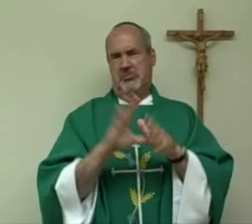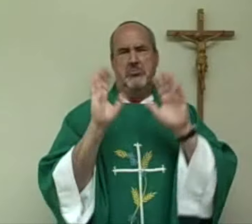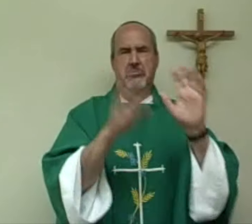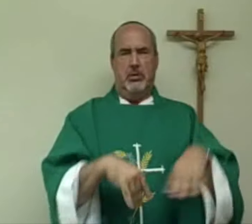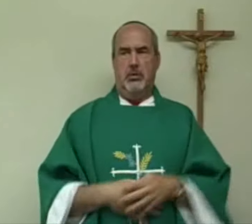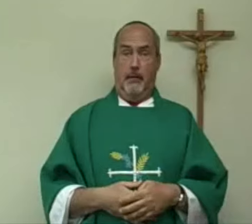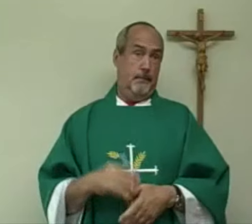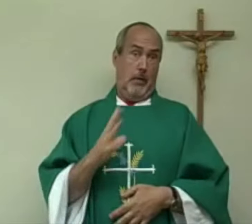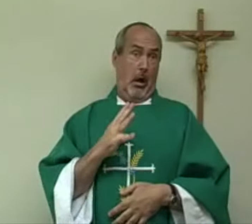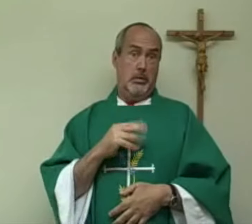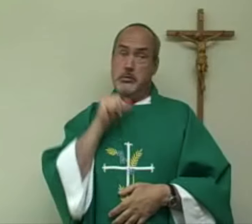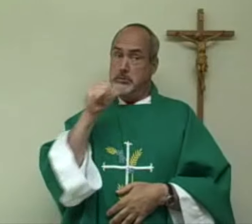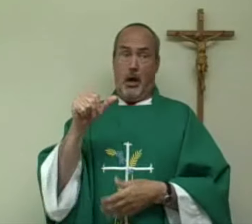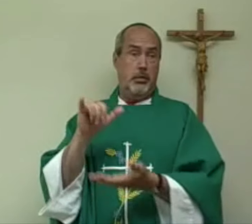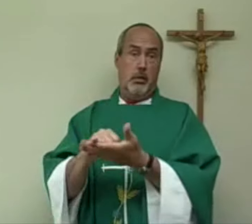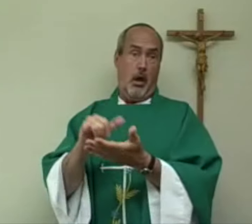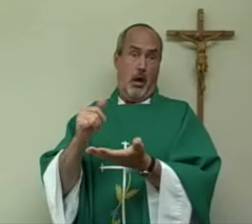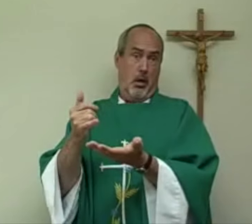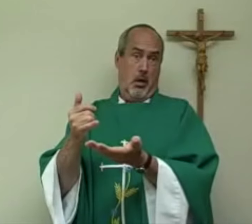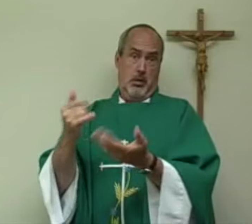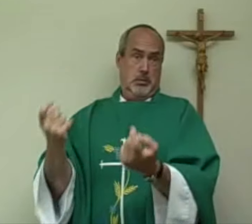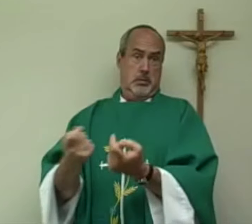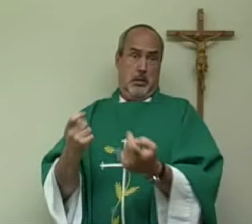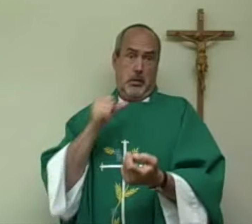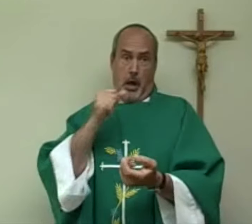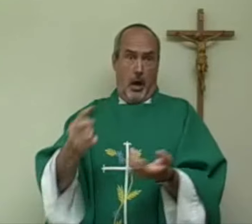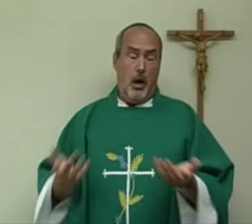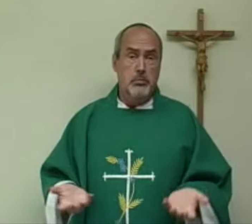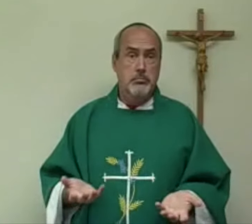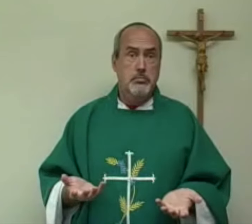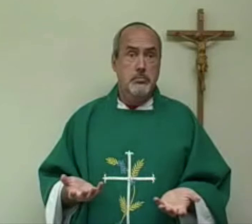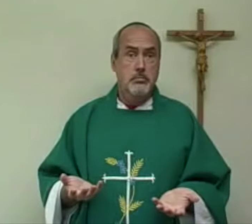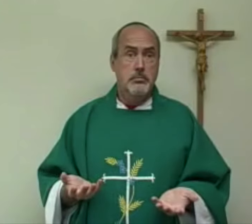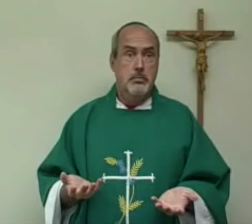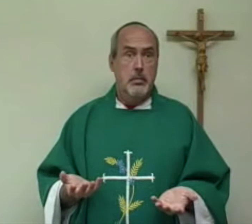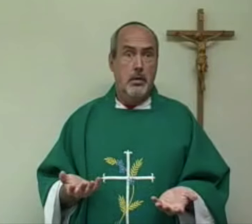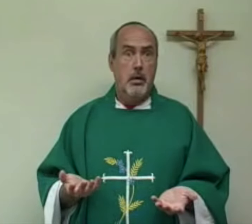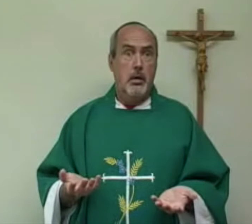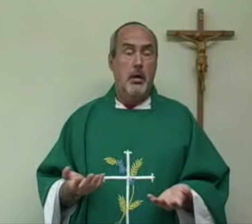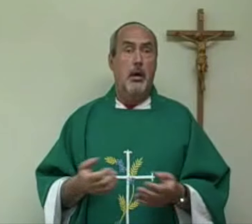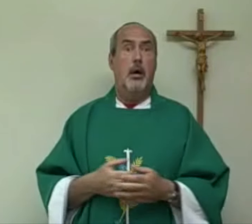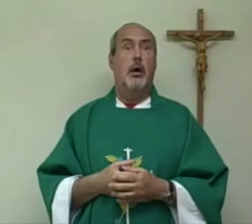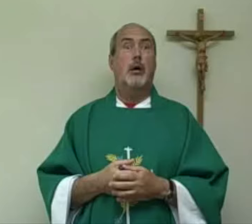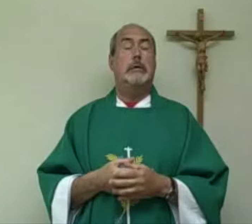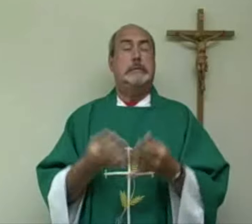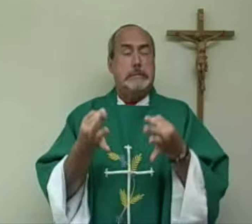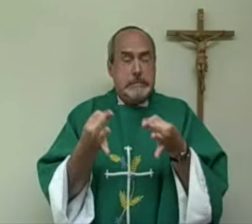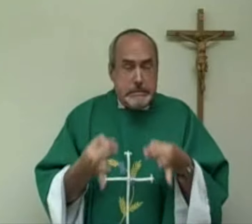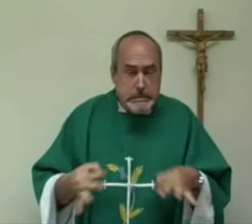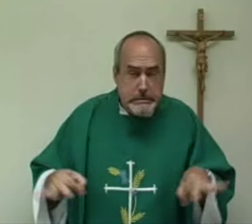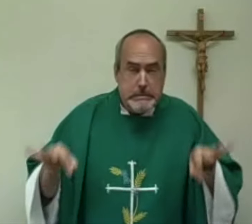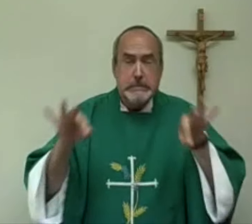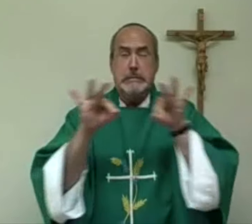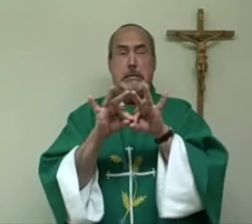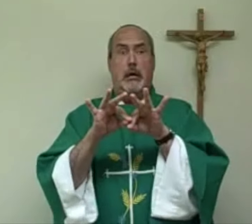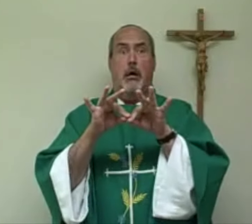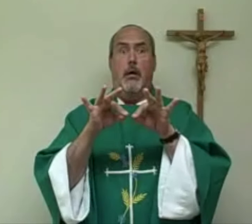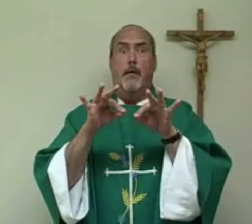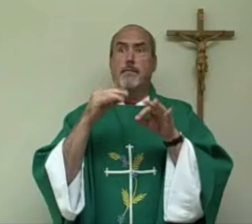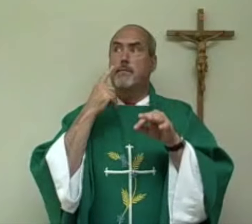Now, if you don't believe it at all, that's fine. It's not a sin to not believe that it was real.